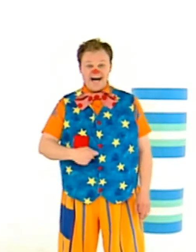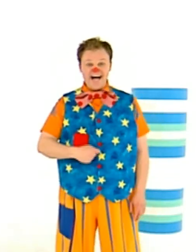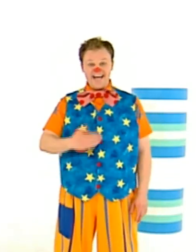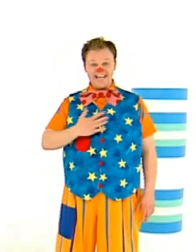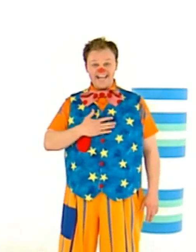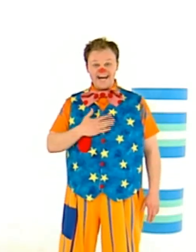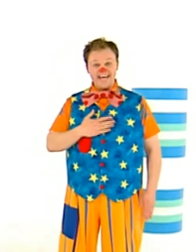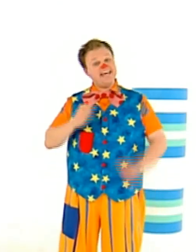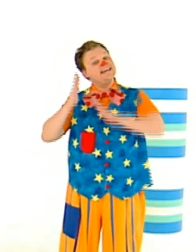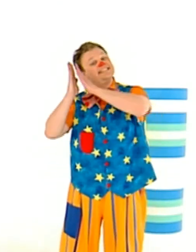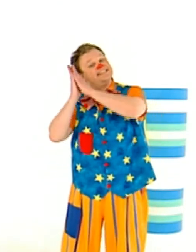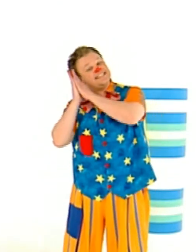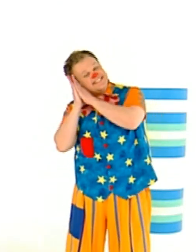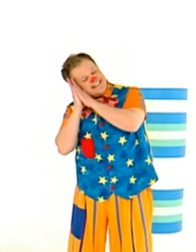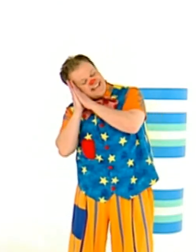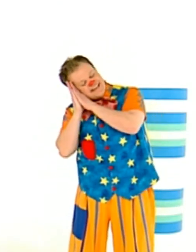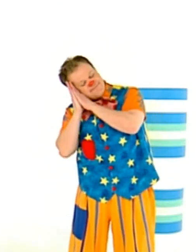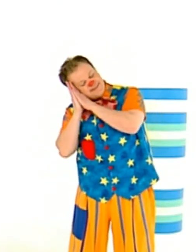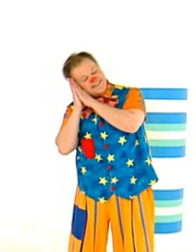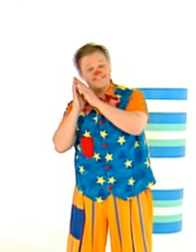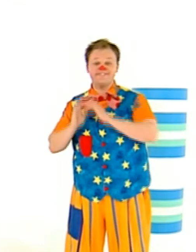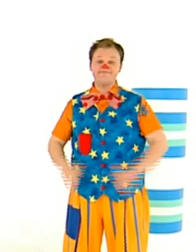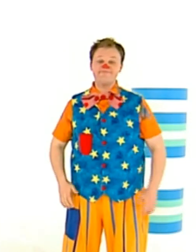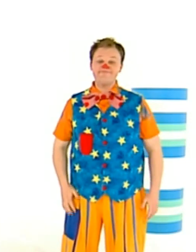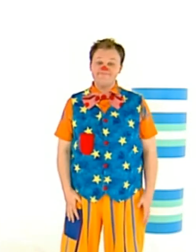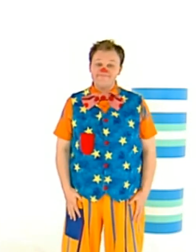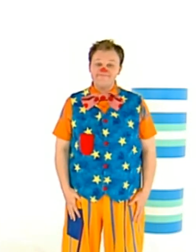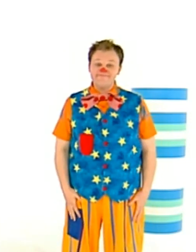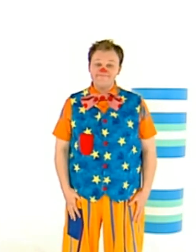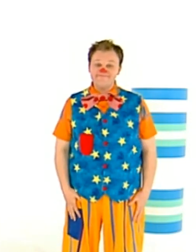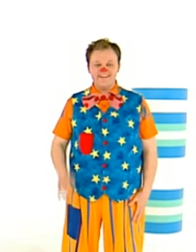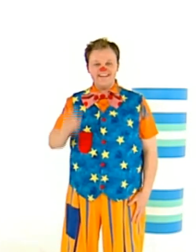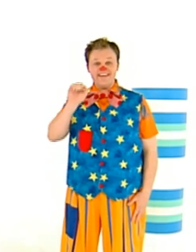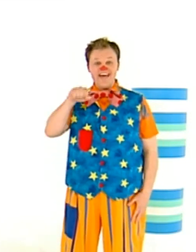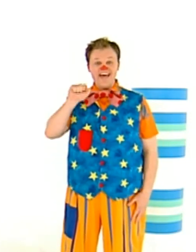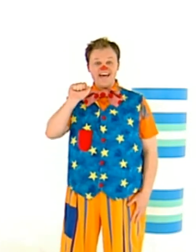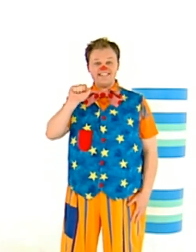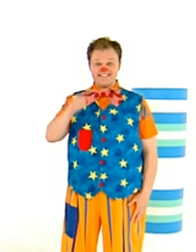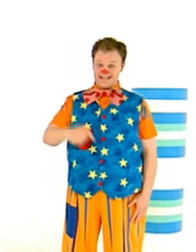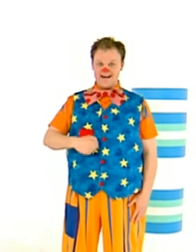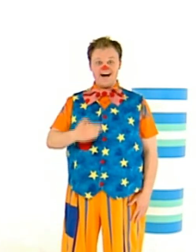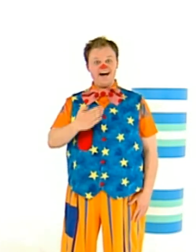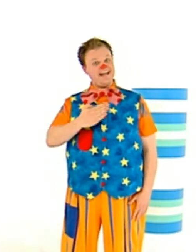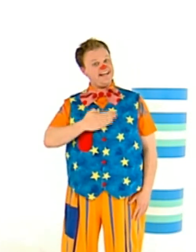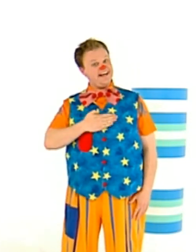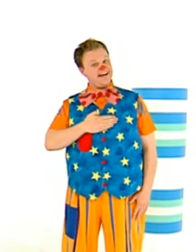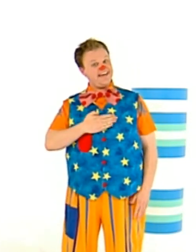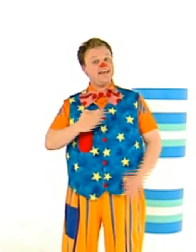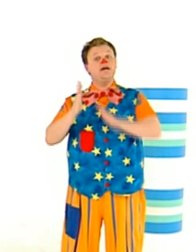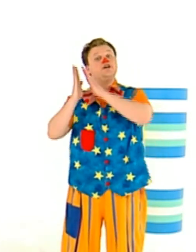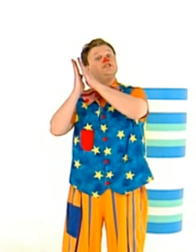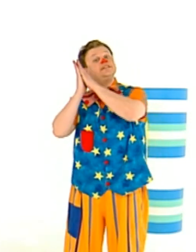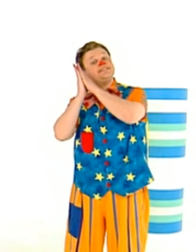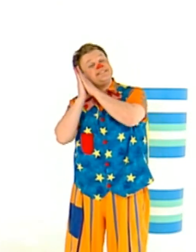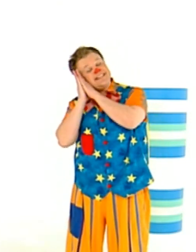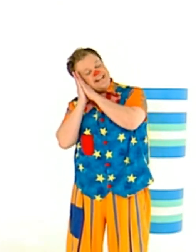I like to sleep. To sleep, Mr. Tumble? Yes, I like to